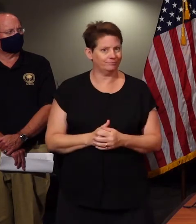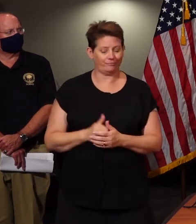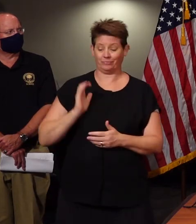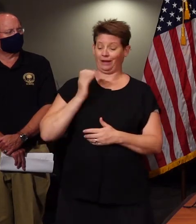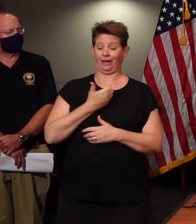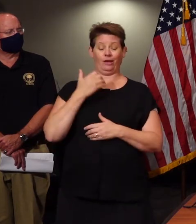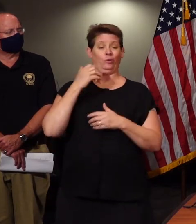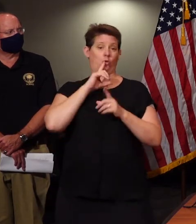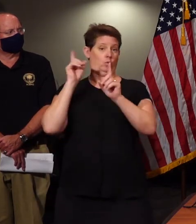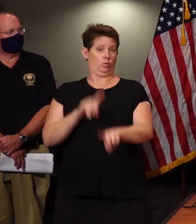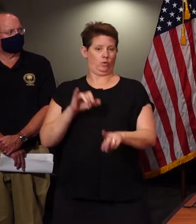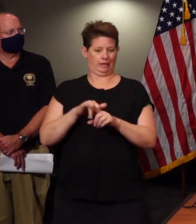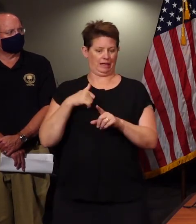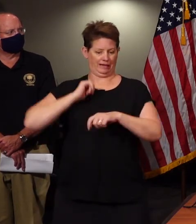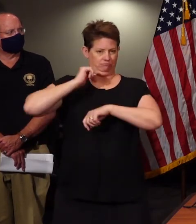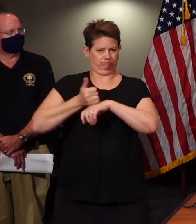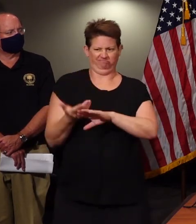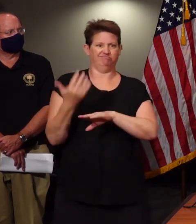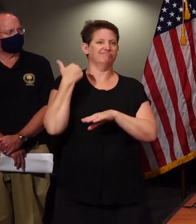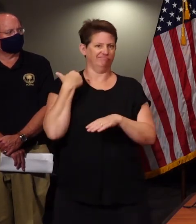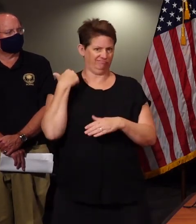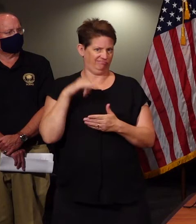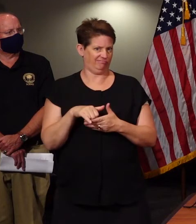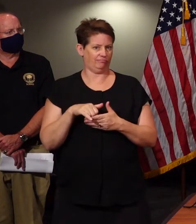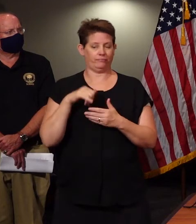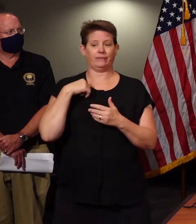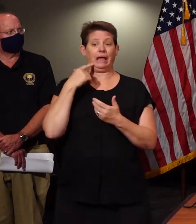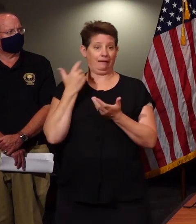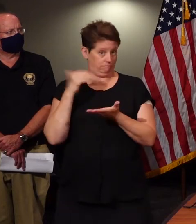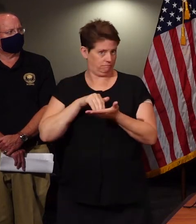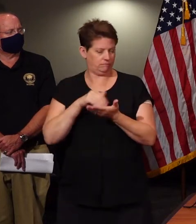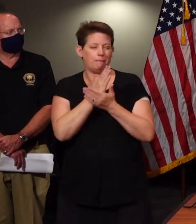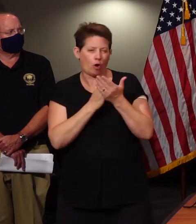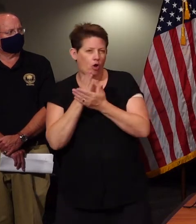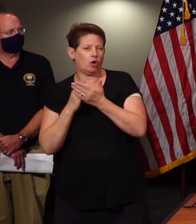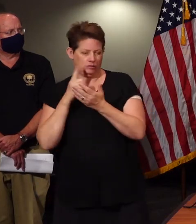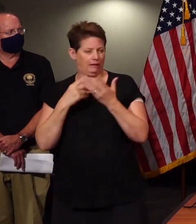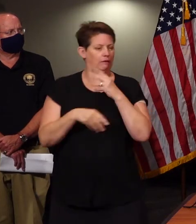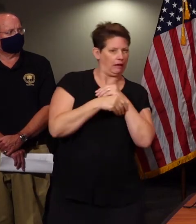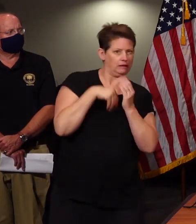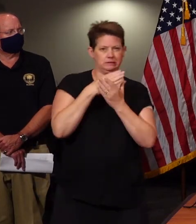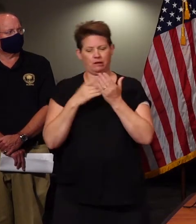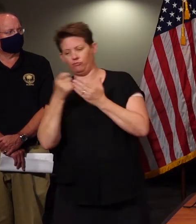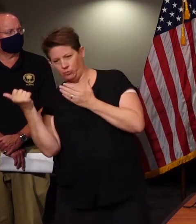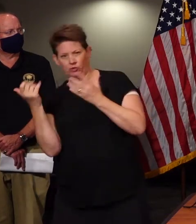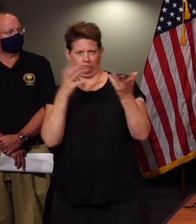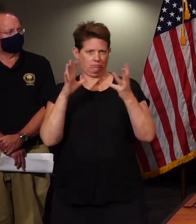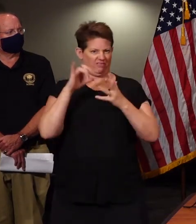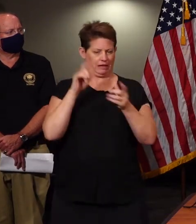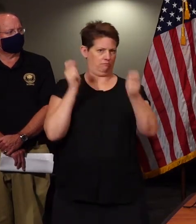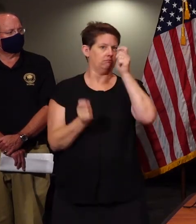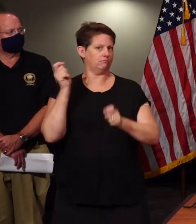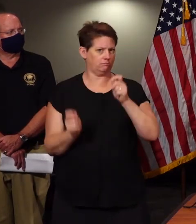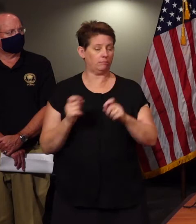of emergency that I issued some time ago, and have renewed certain provisions, we've lessened some, removed some restrictions,